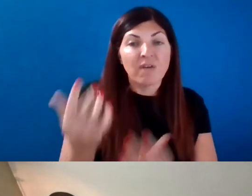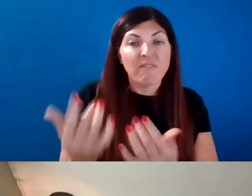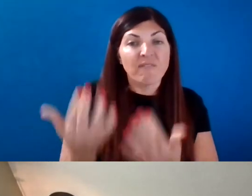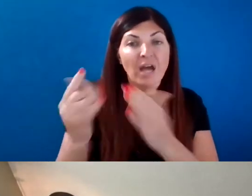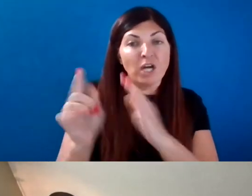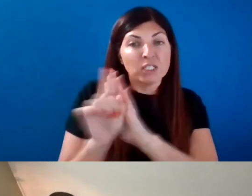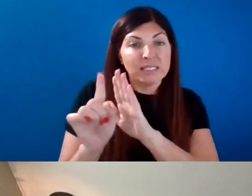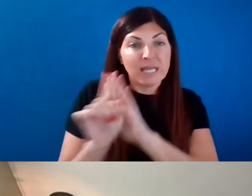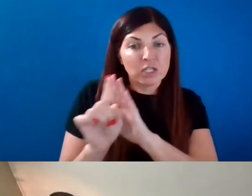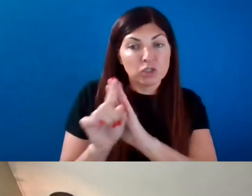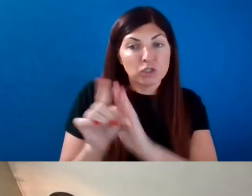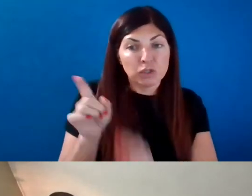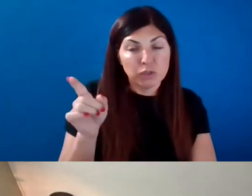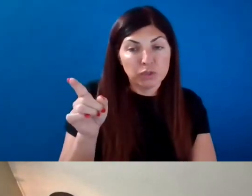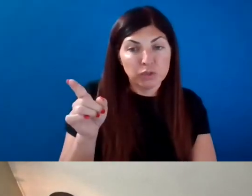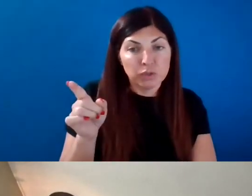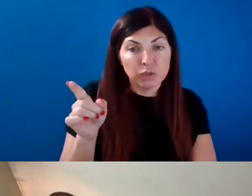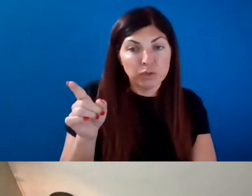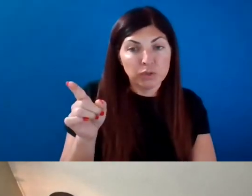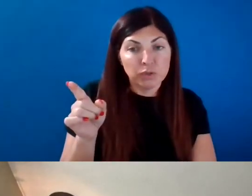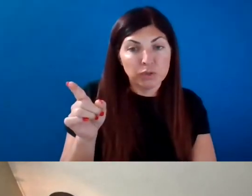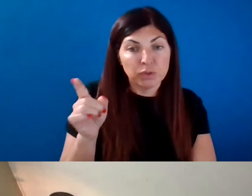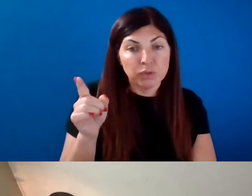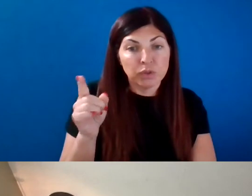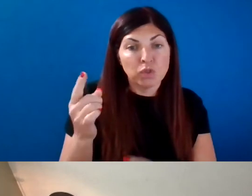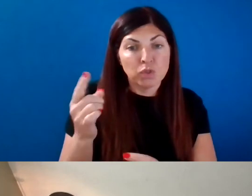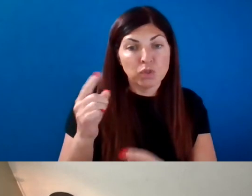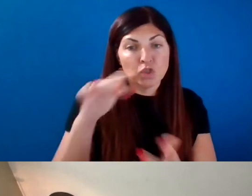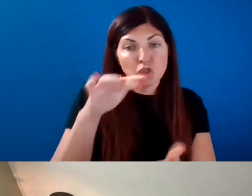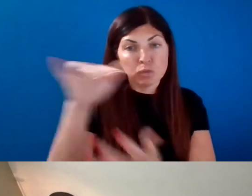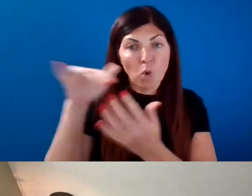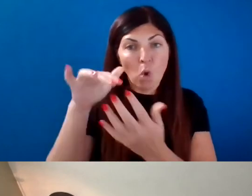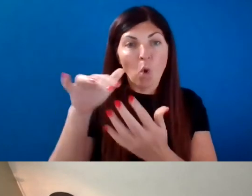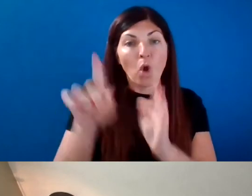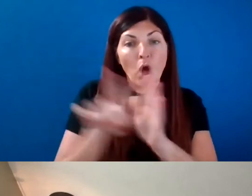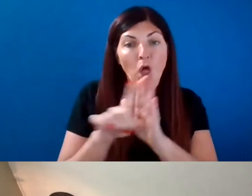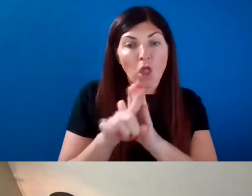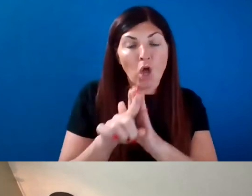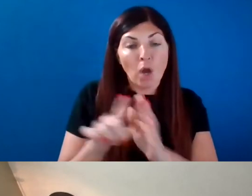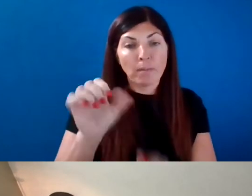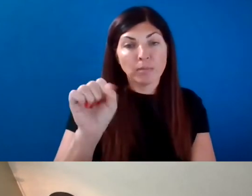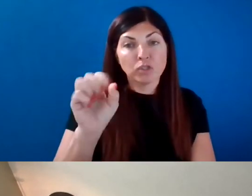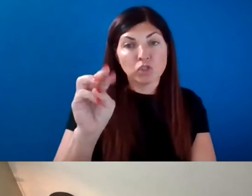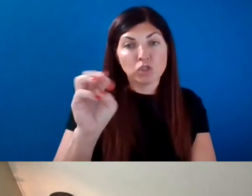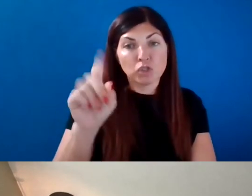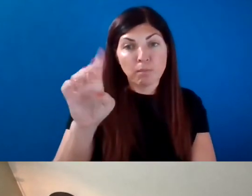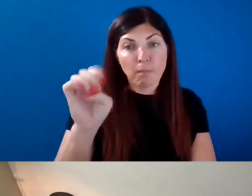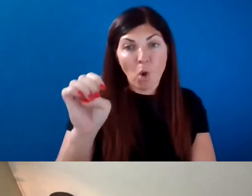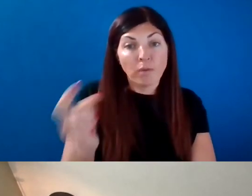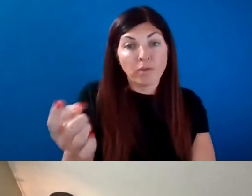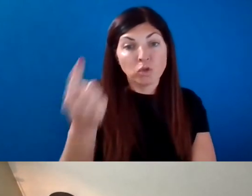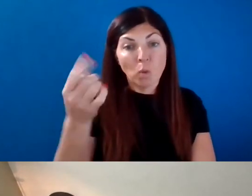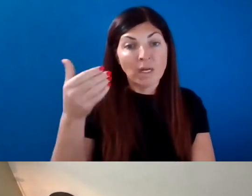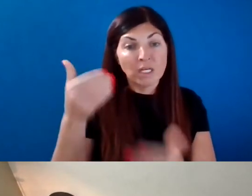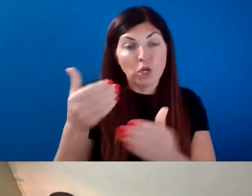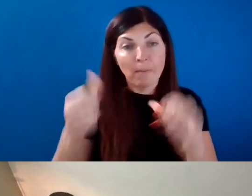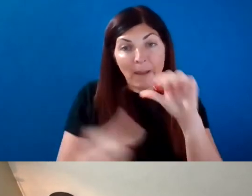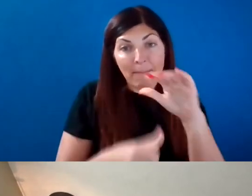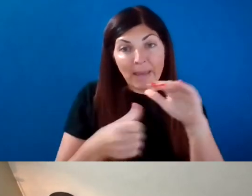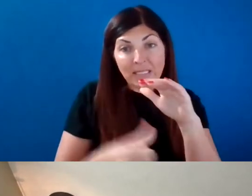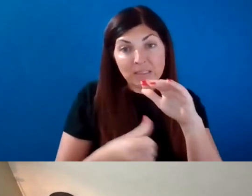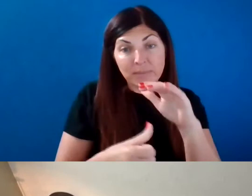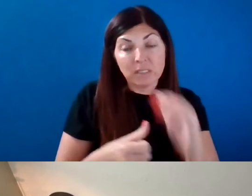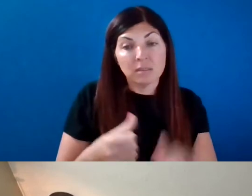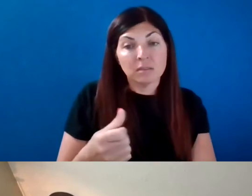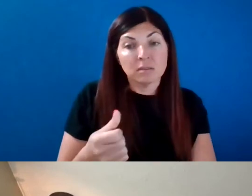detector smoke alarms throughout my house. Like there's one by my basement,